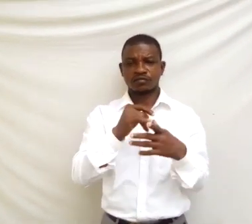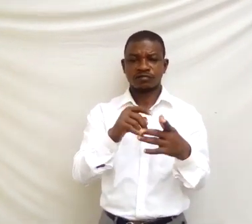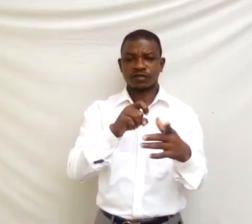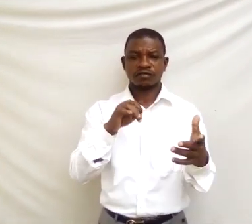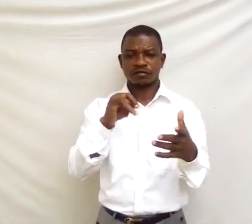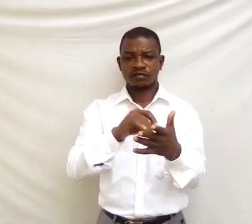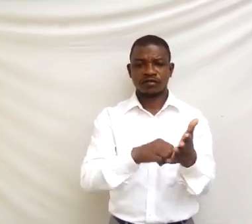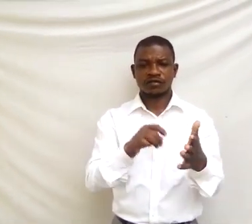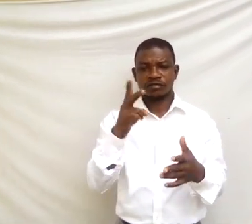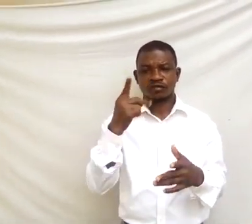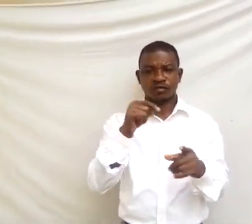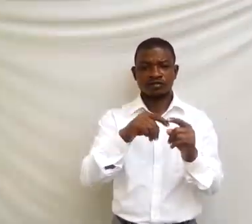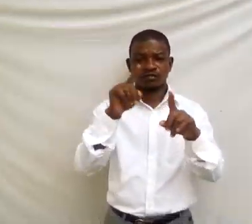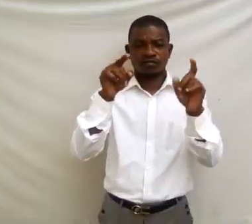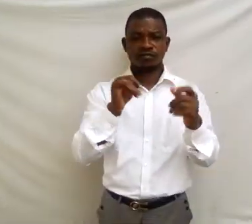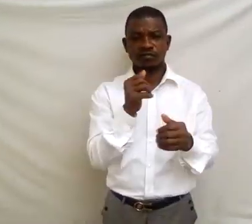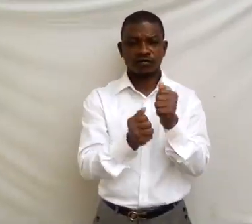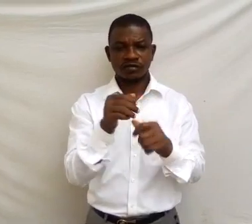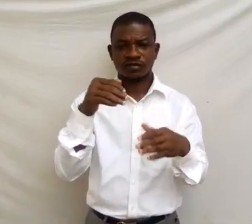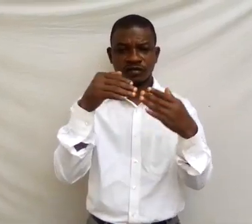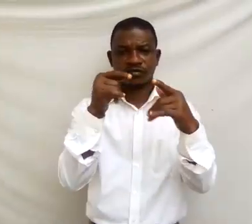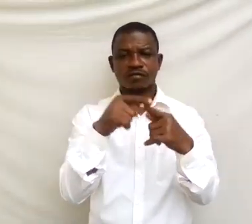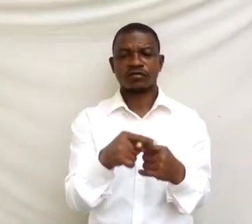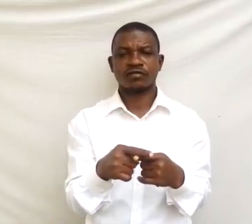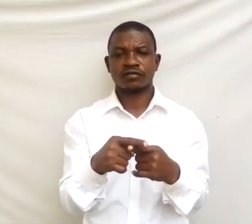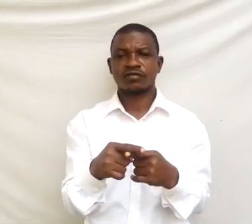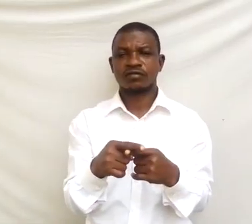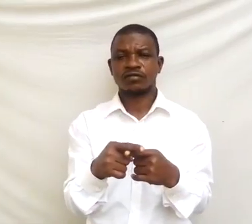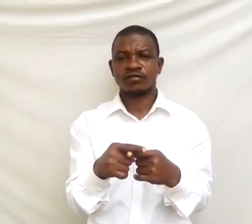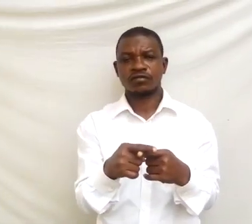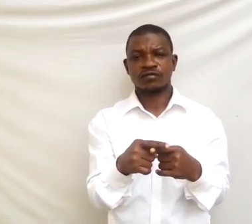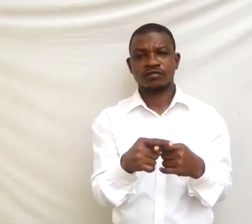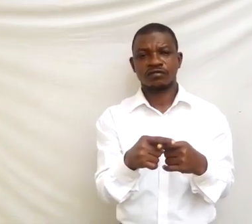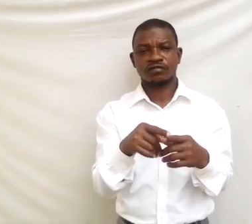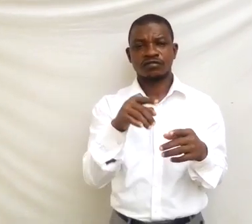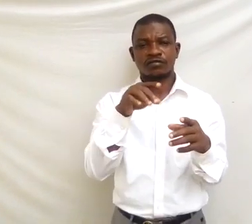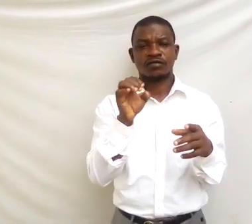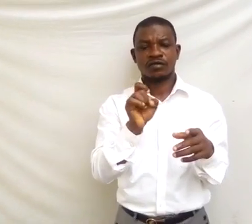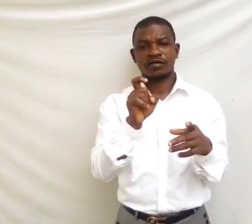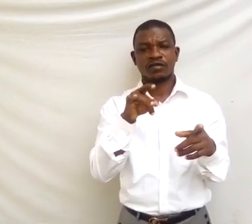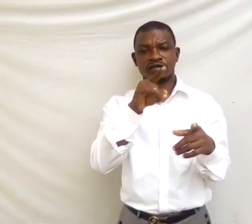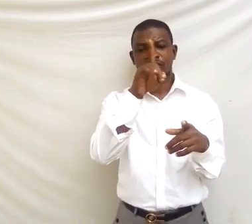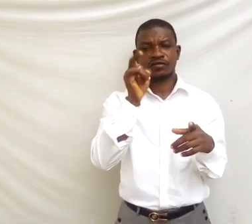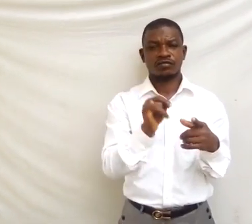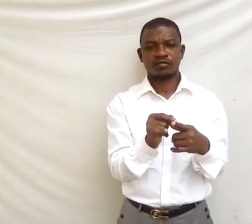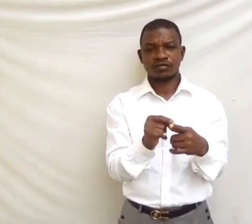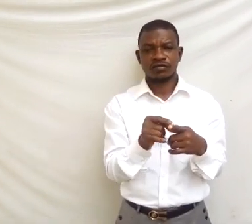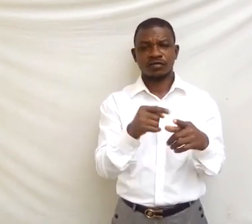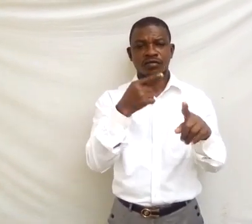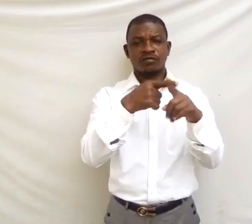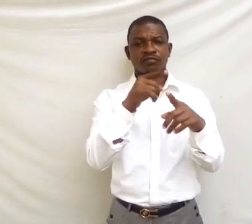into bracket, which is equal to x squared plus x minus